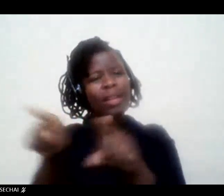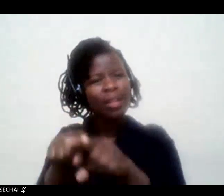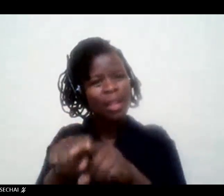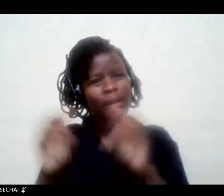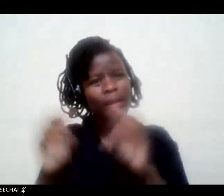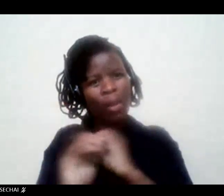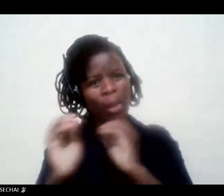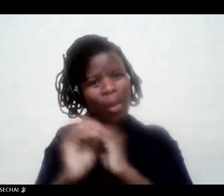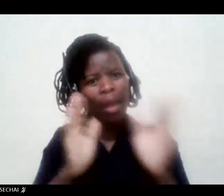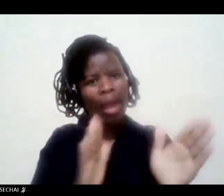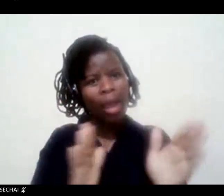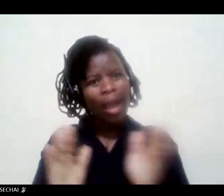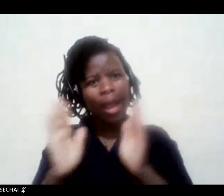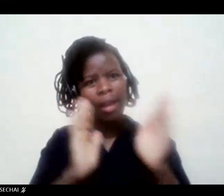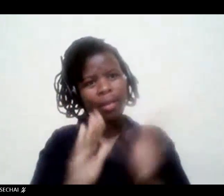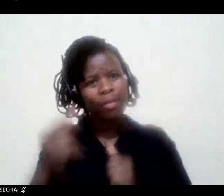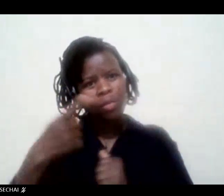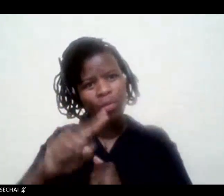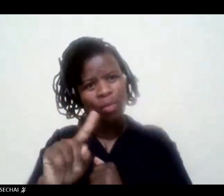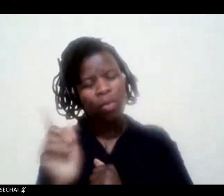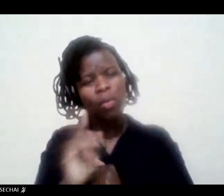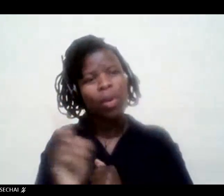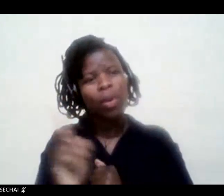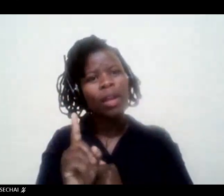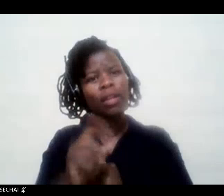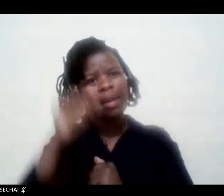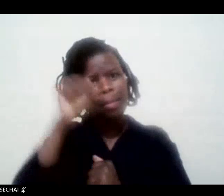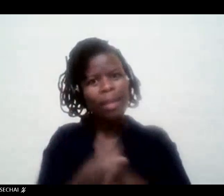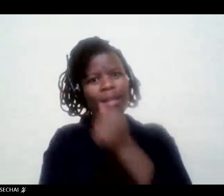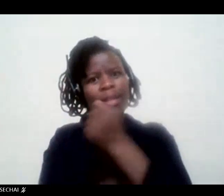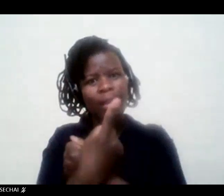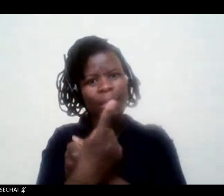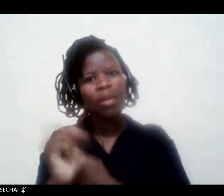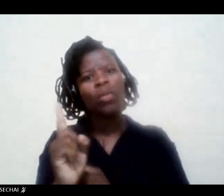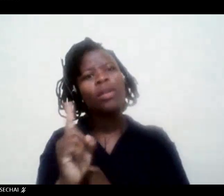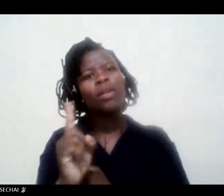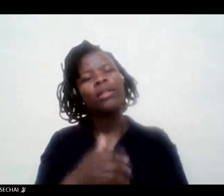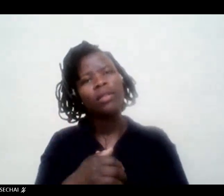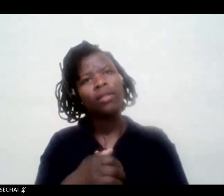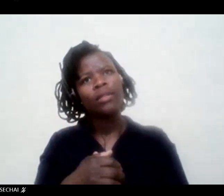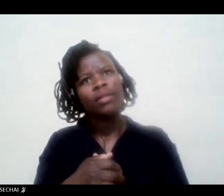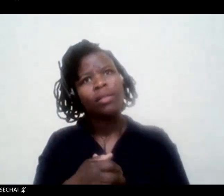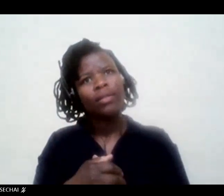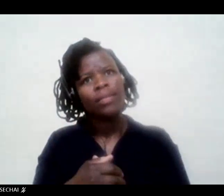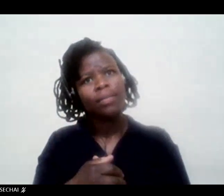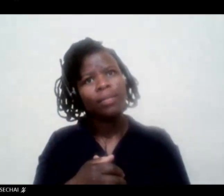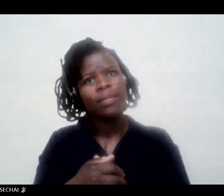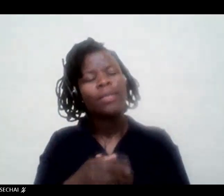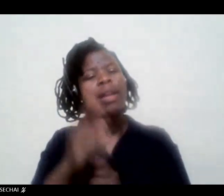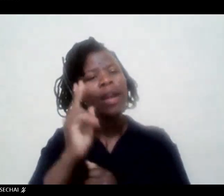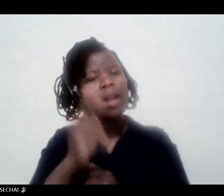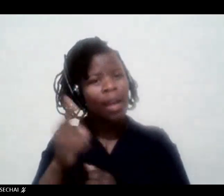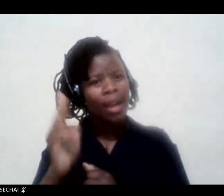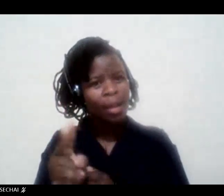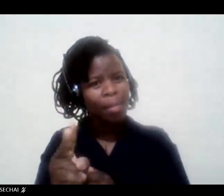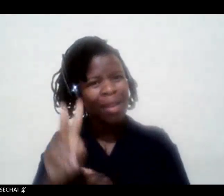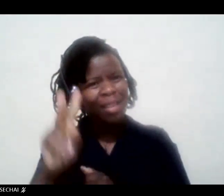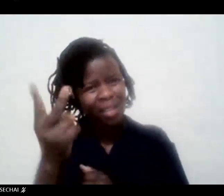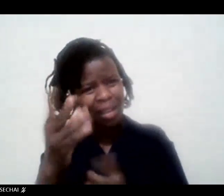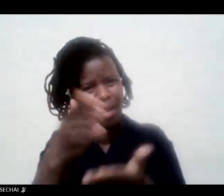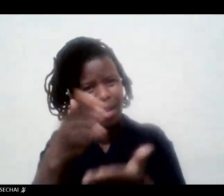of what should happen after school. And the second part is, as the school